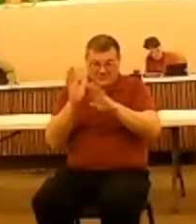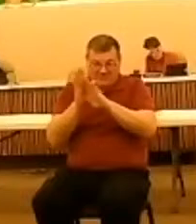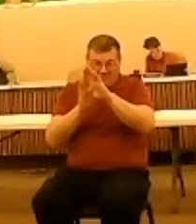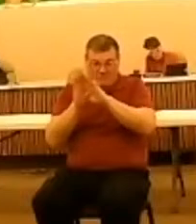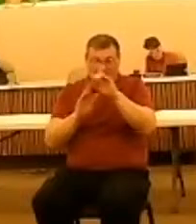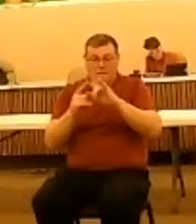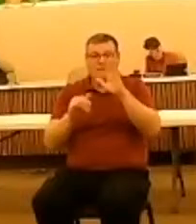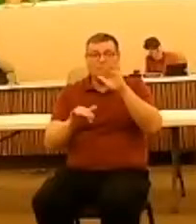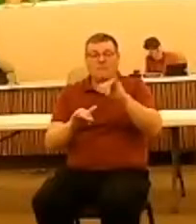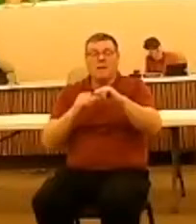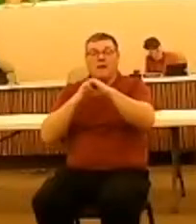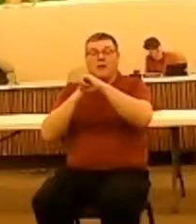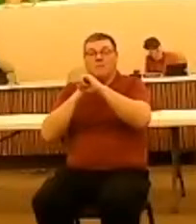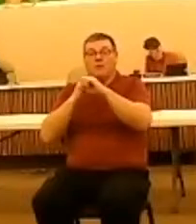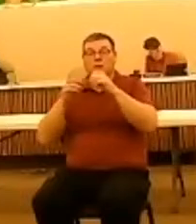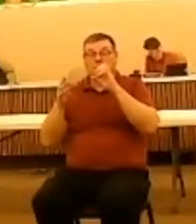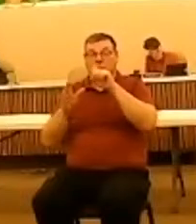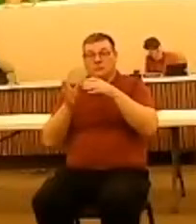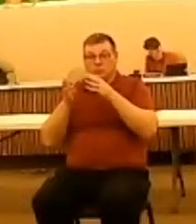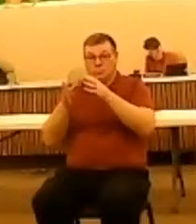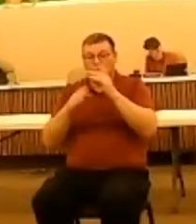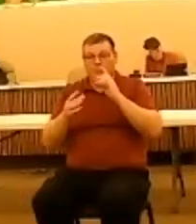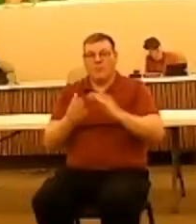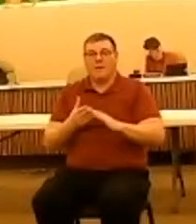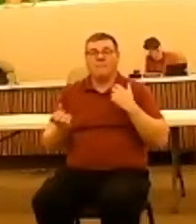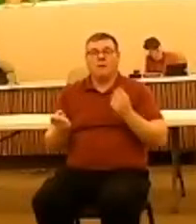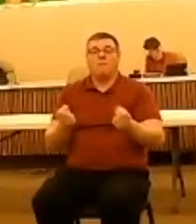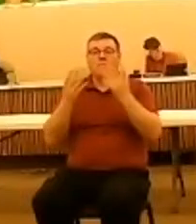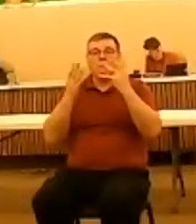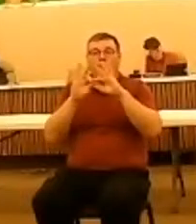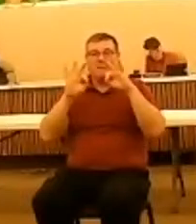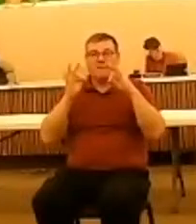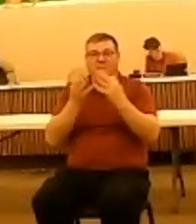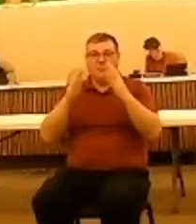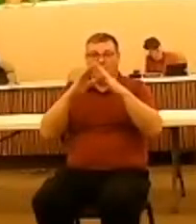Commercial Street Properties to allow the construction of multifamily housing.